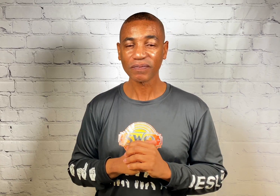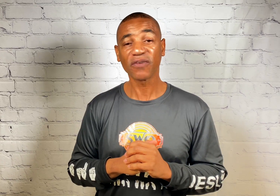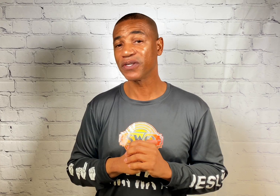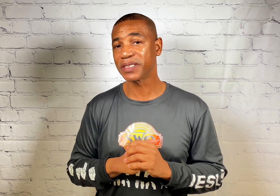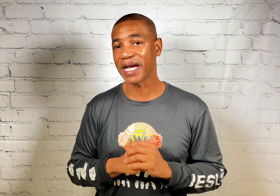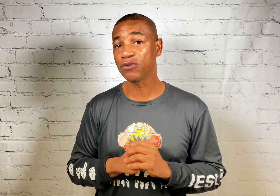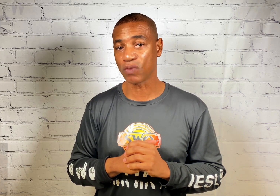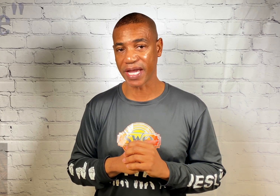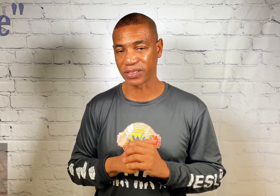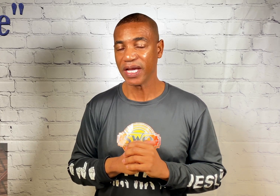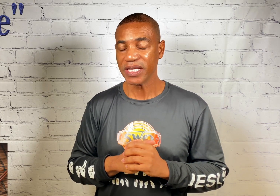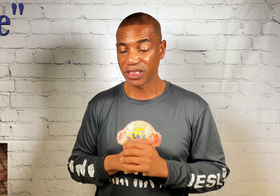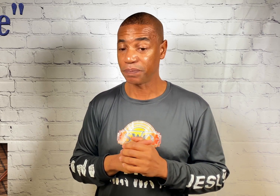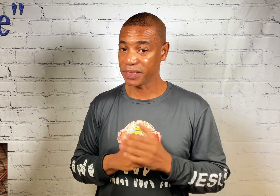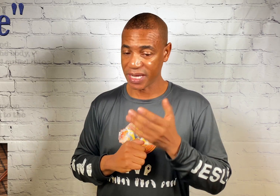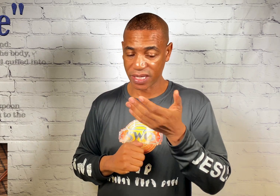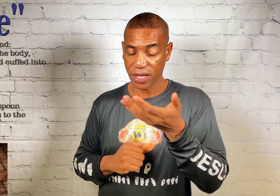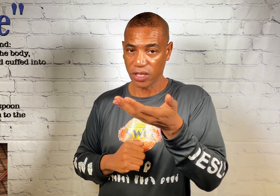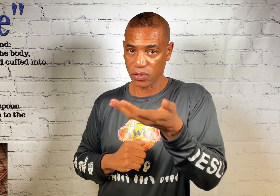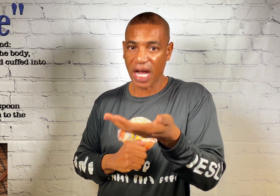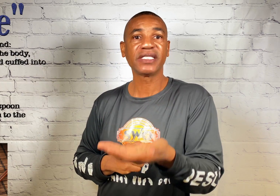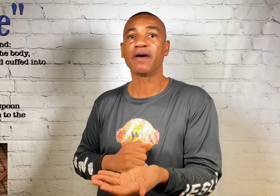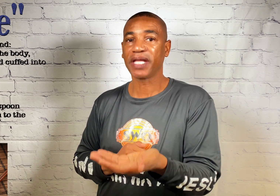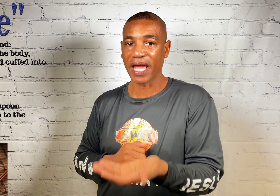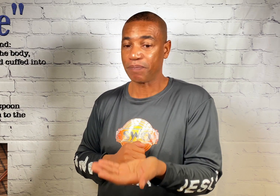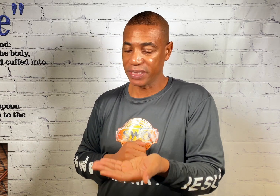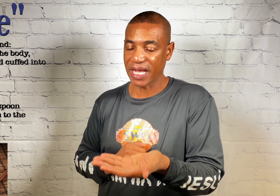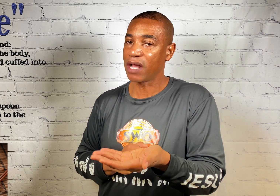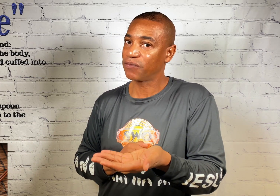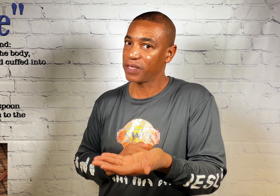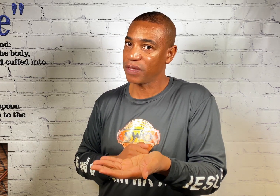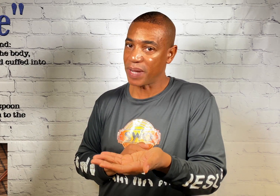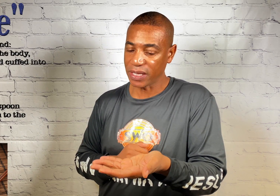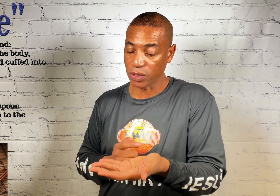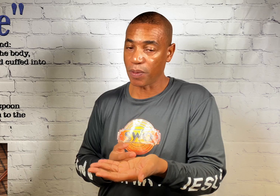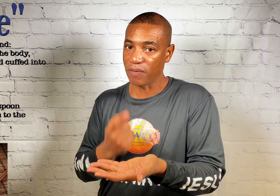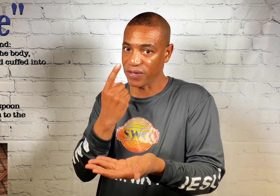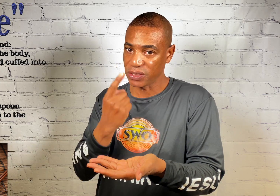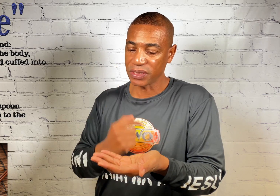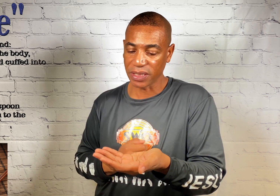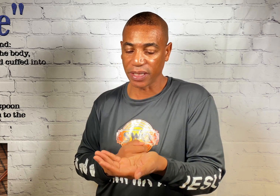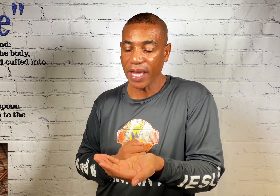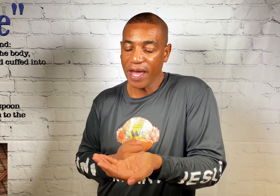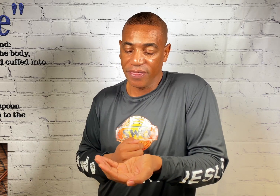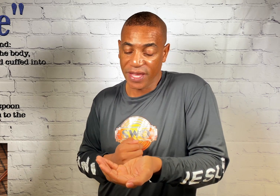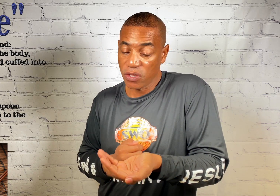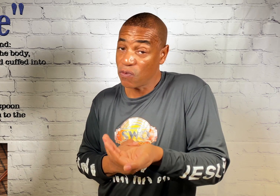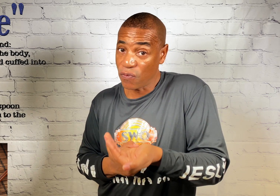For the sign rice, simply take your non-dominant hand, place that out in front of your body with the palm facing the ceiling. Then you'll form